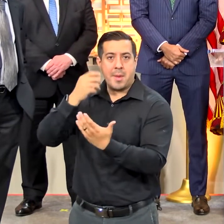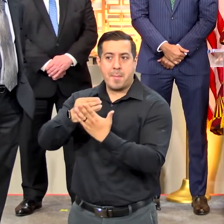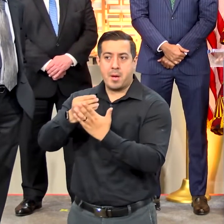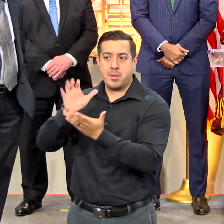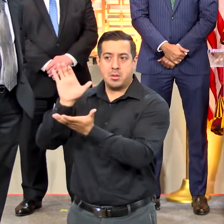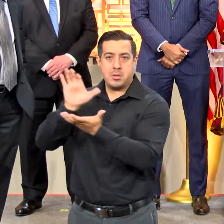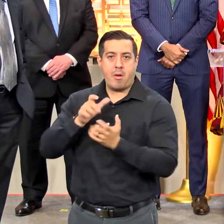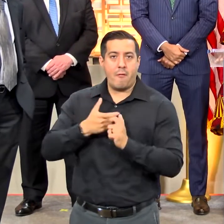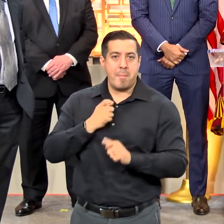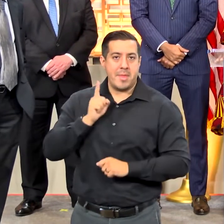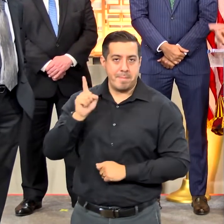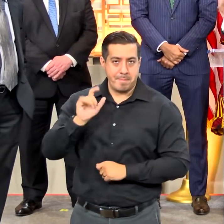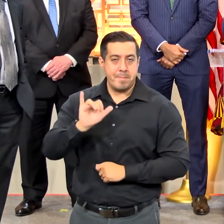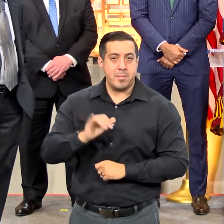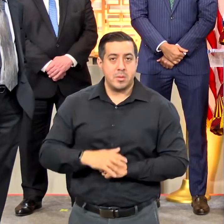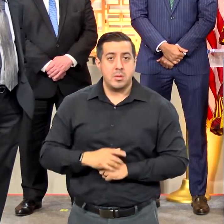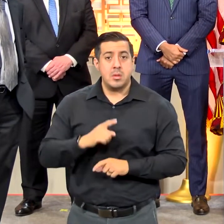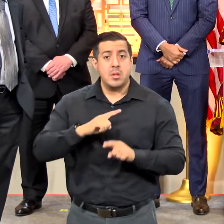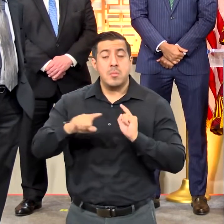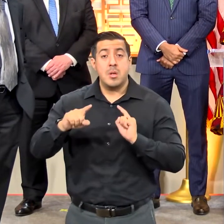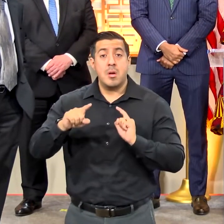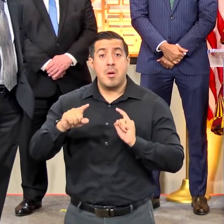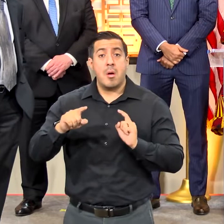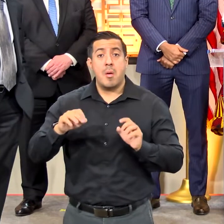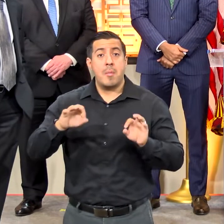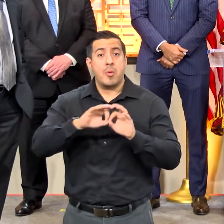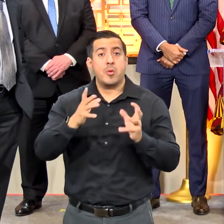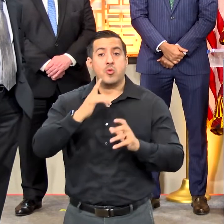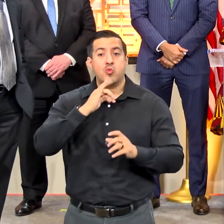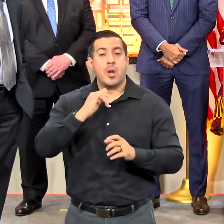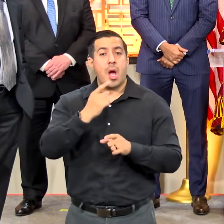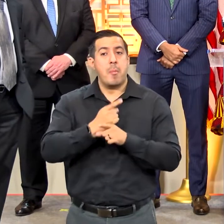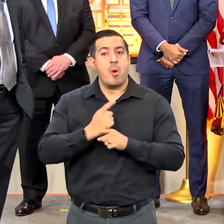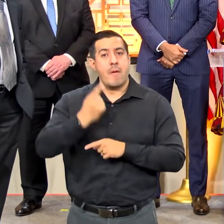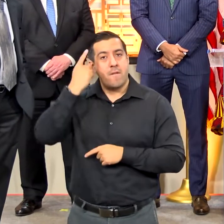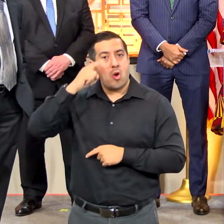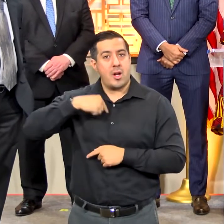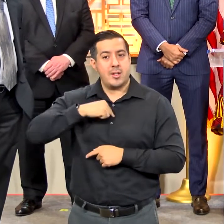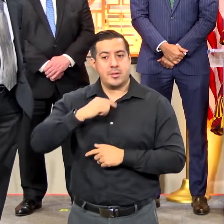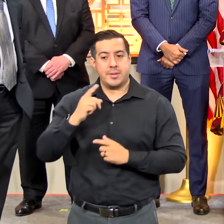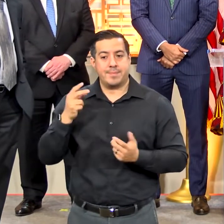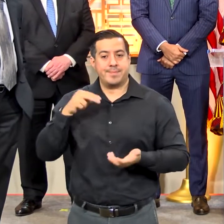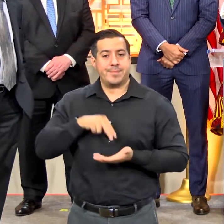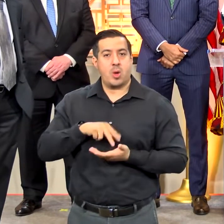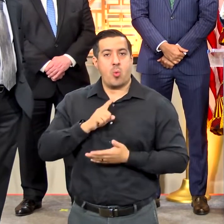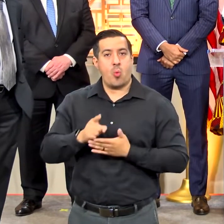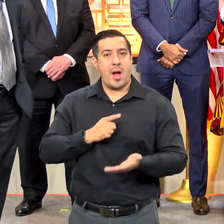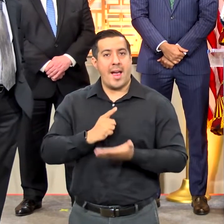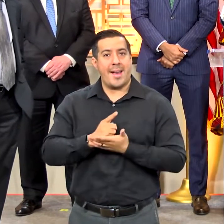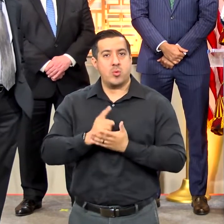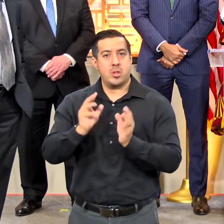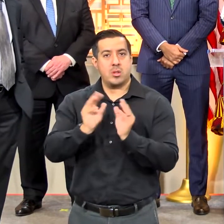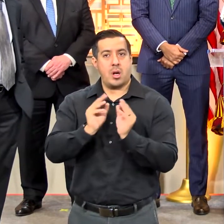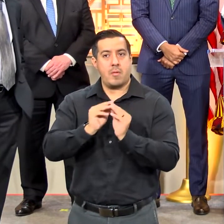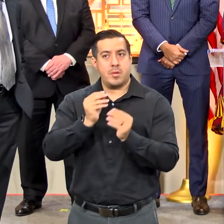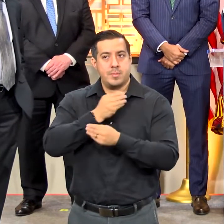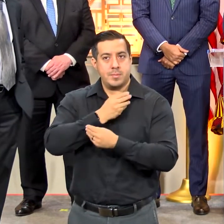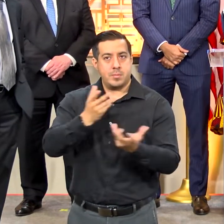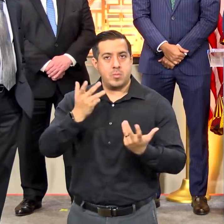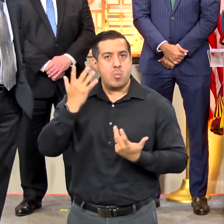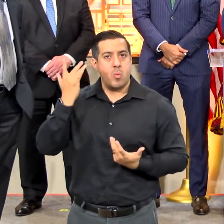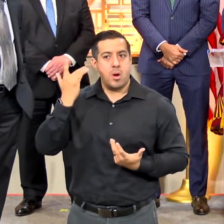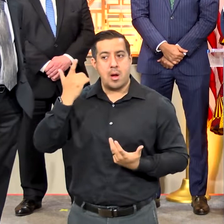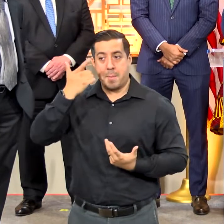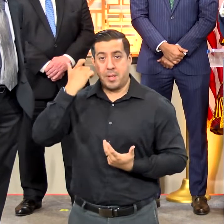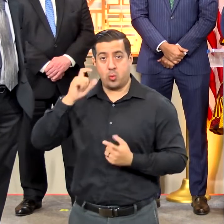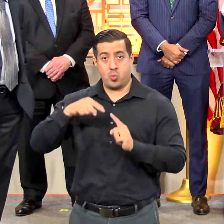money is coming from. But more than anything, it's appropriate for us to stand here for an hour and do this press conference because